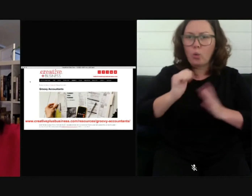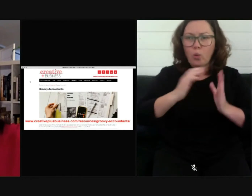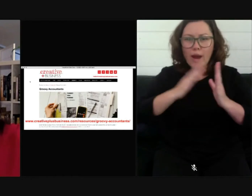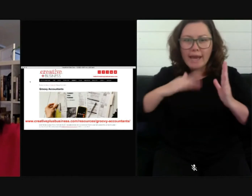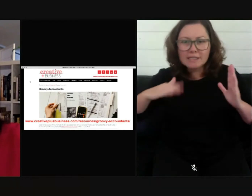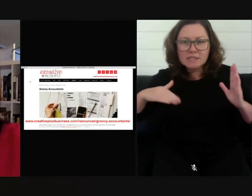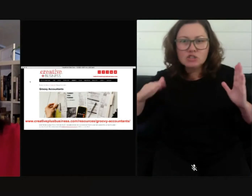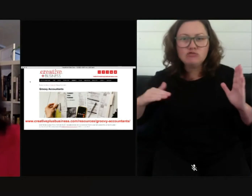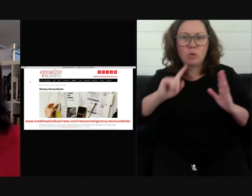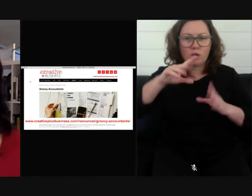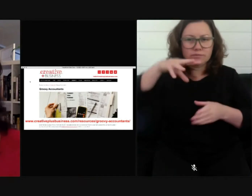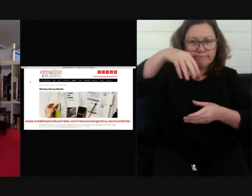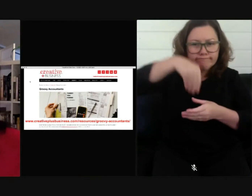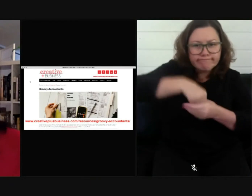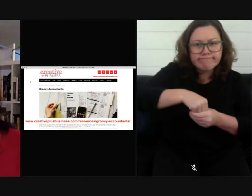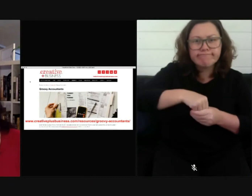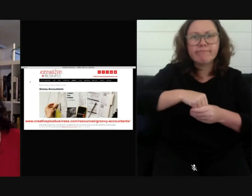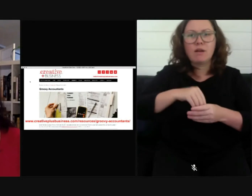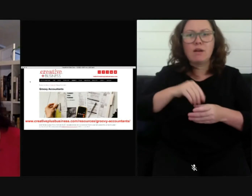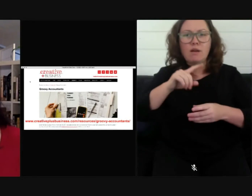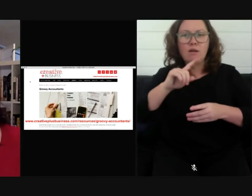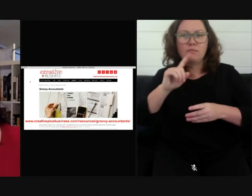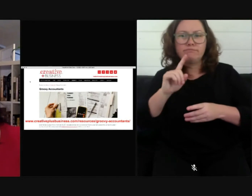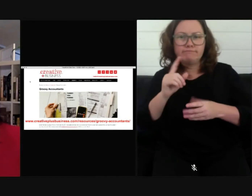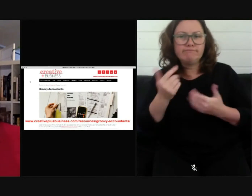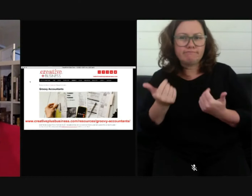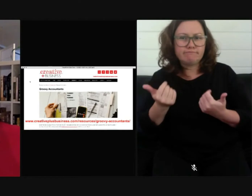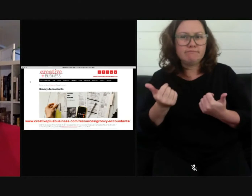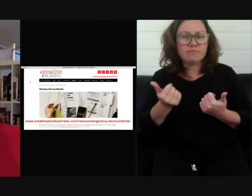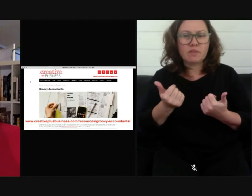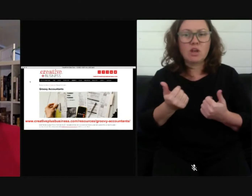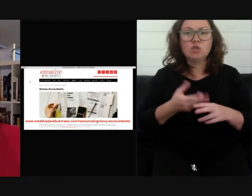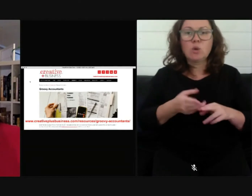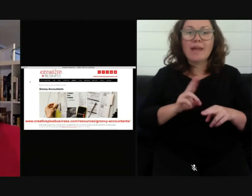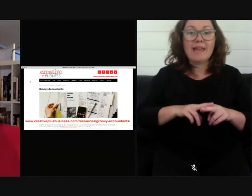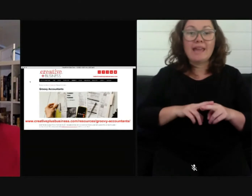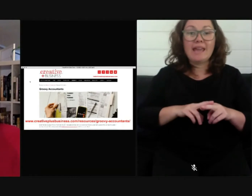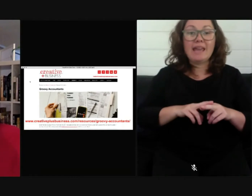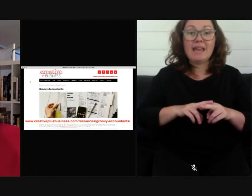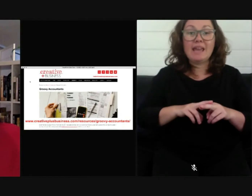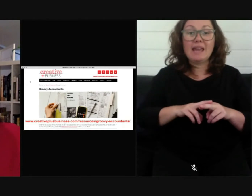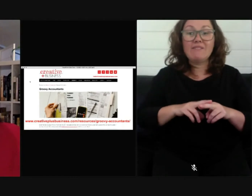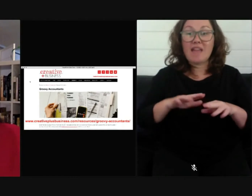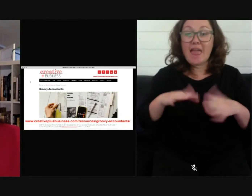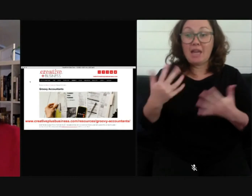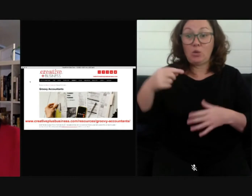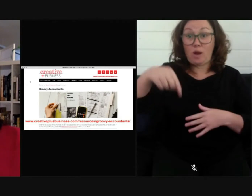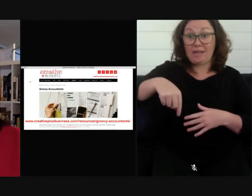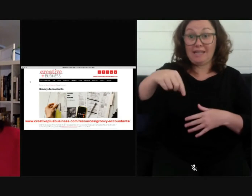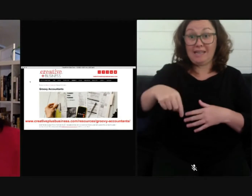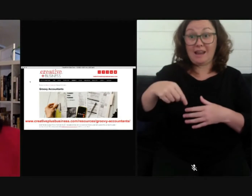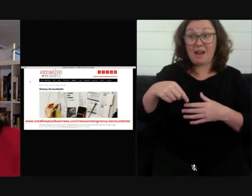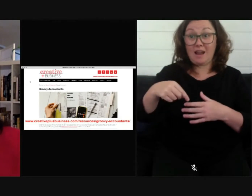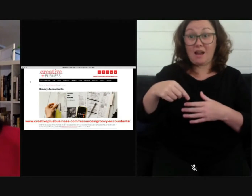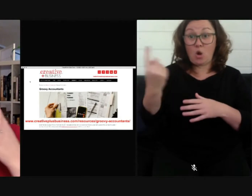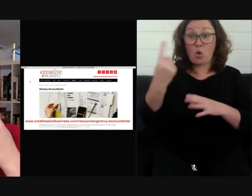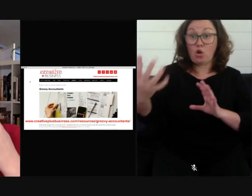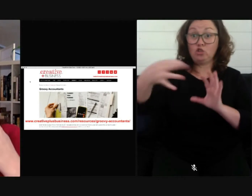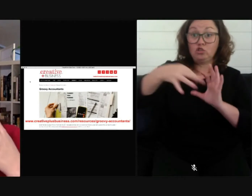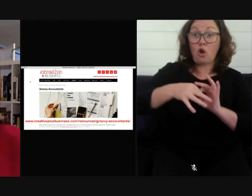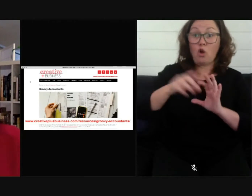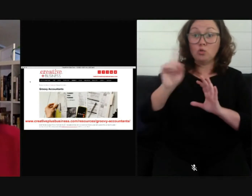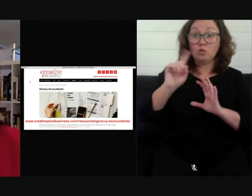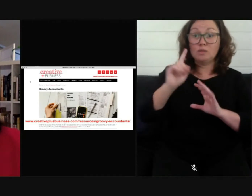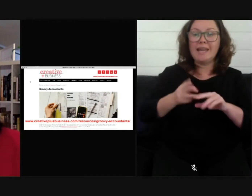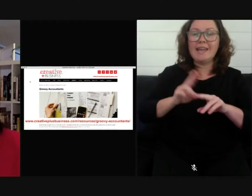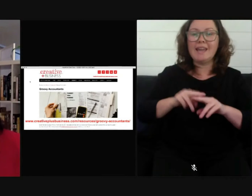any that you are using, people who've joined us, if you've got any accountants that you like, that you've found to be helpful, please